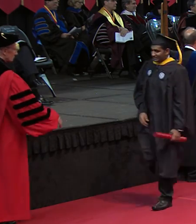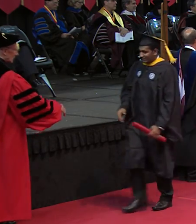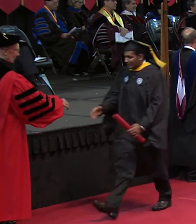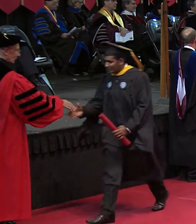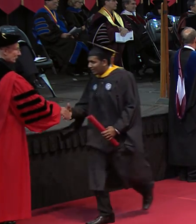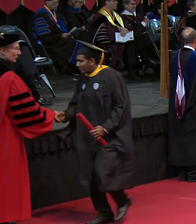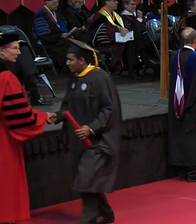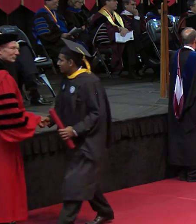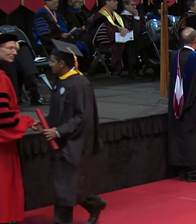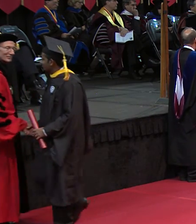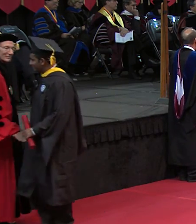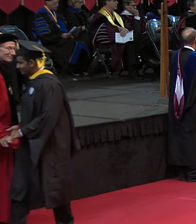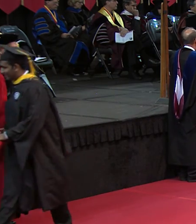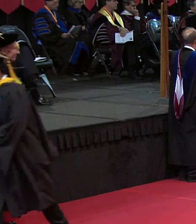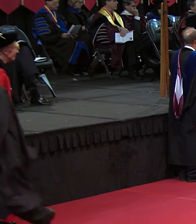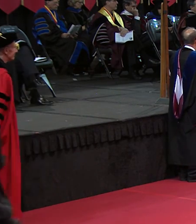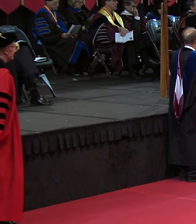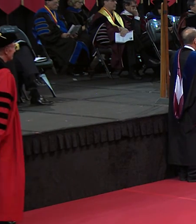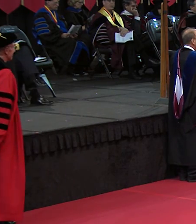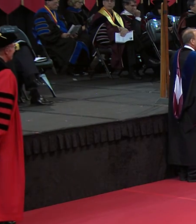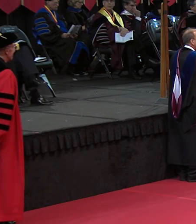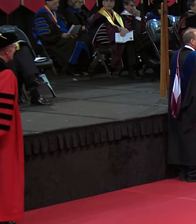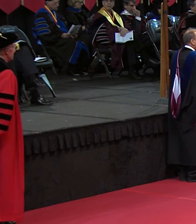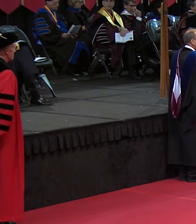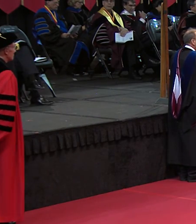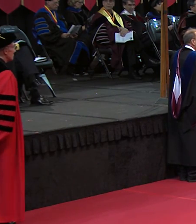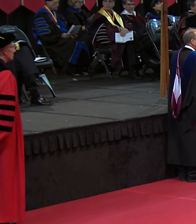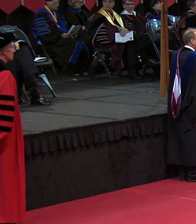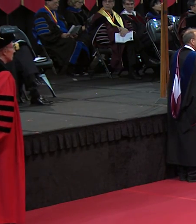Abhilash Kanamatha Reddy.